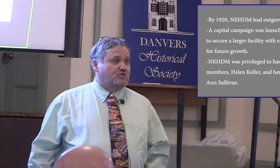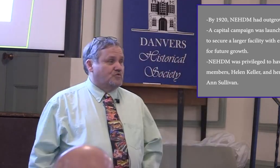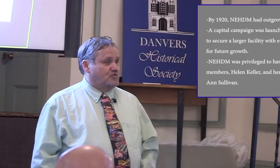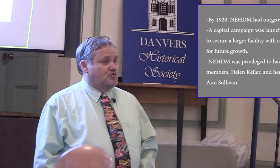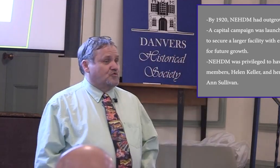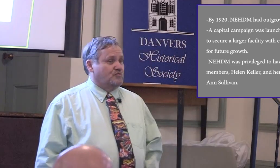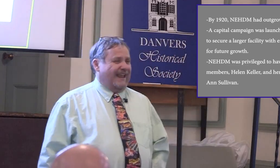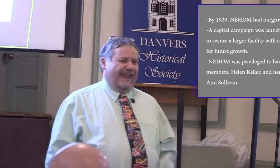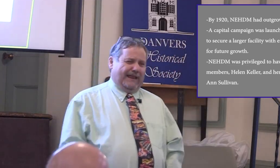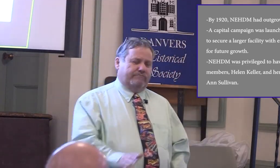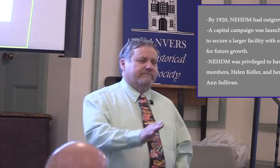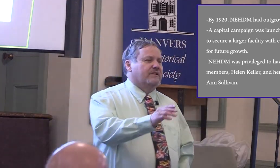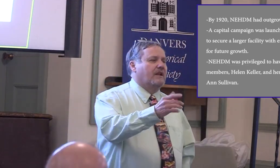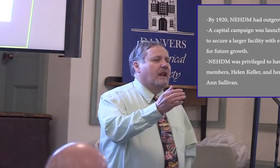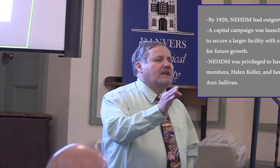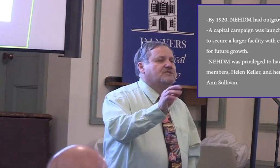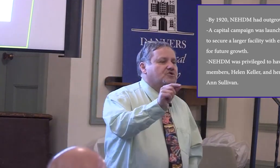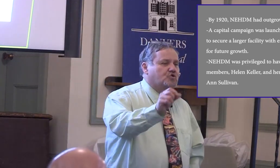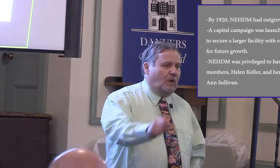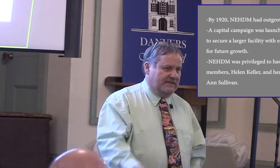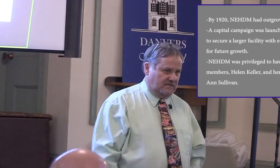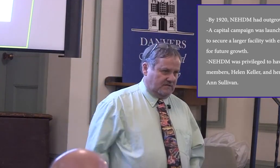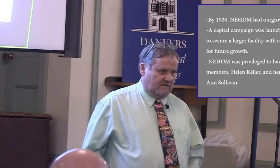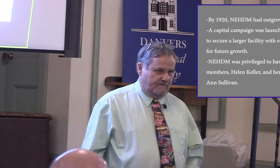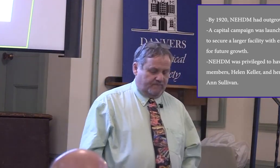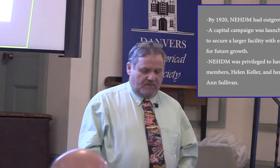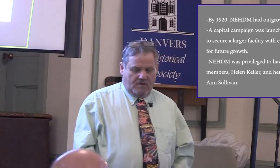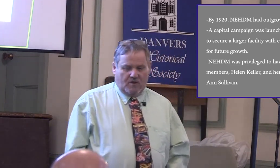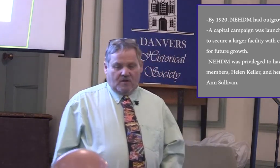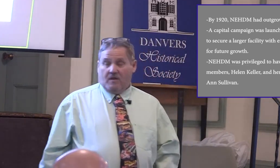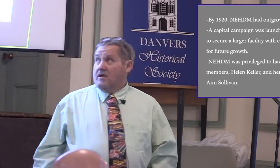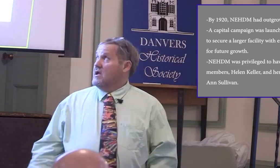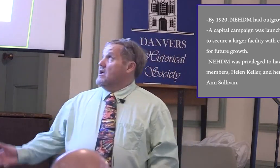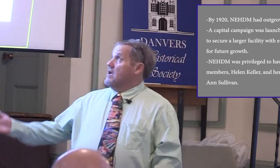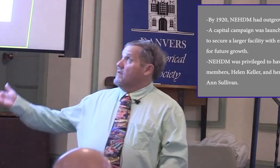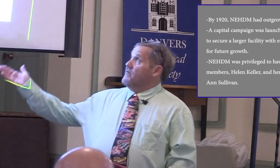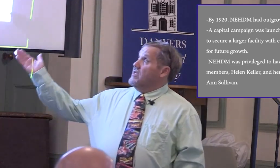Fast forward to June 1920.